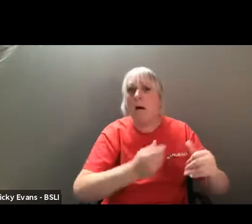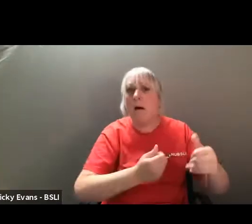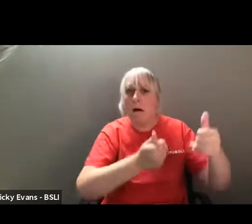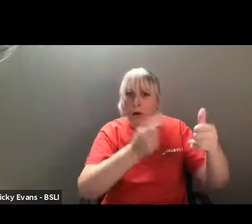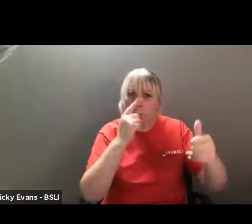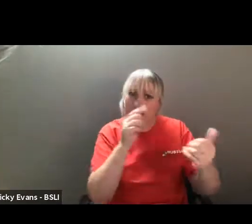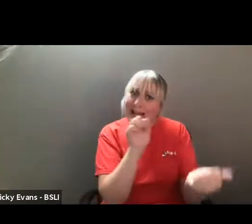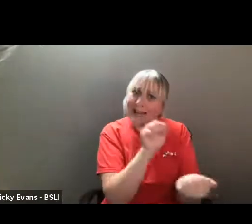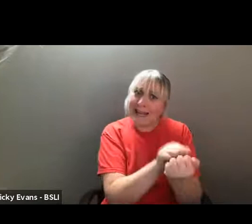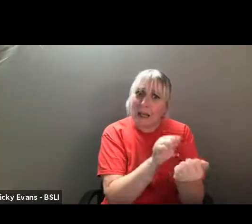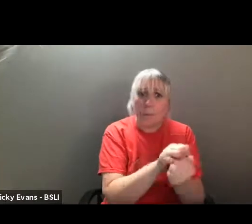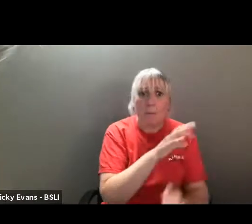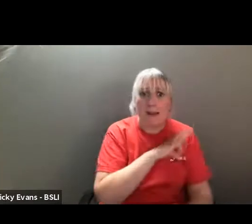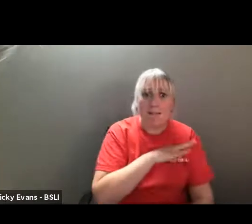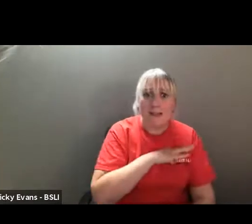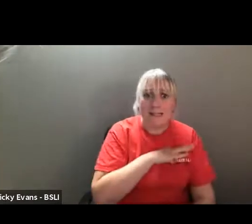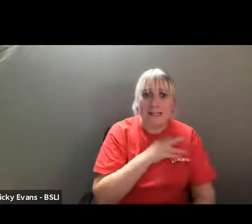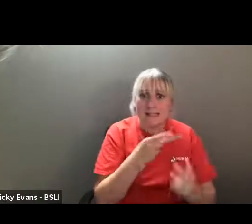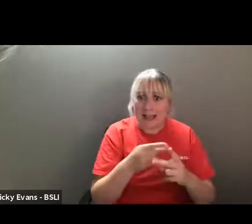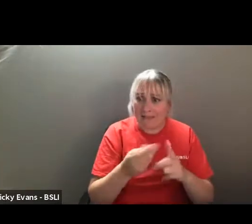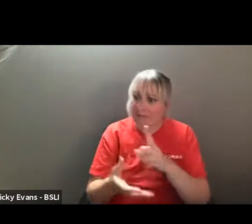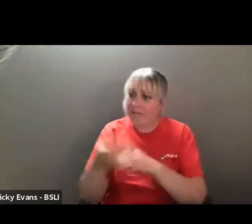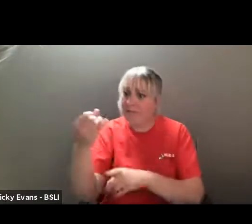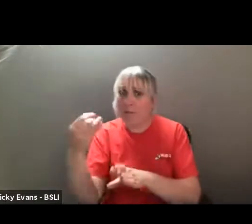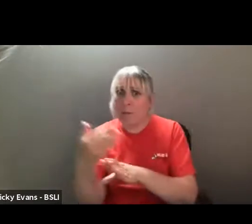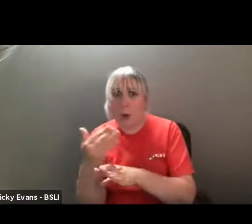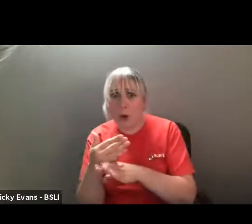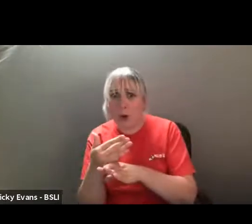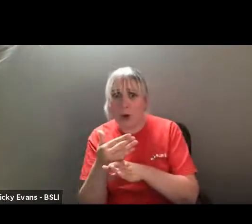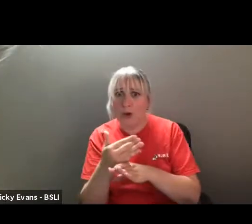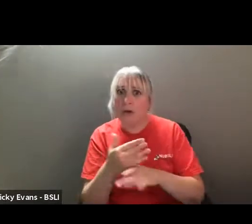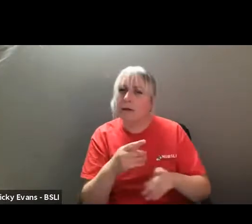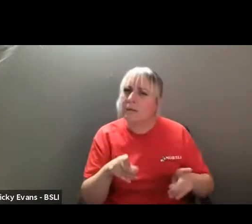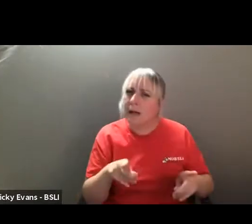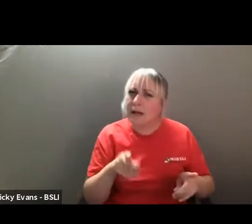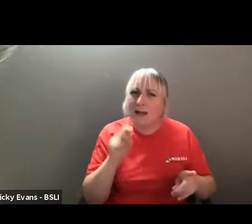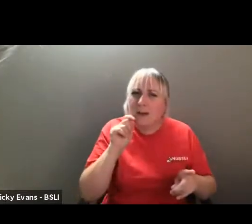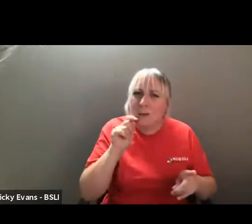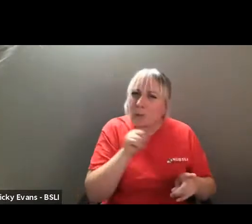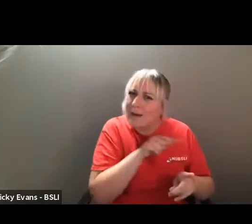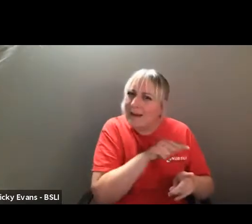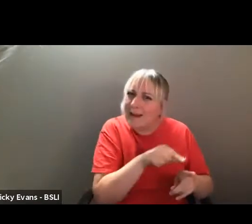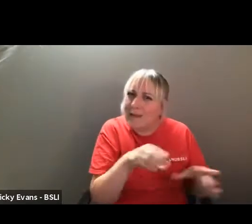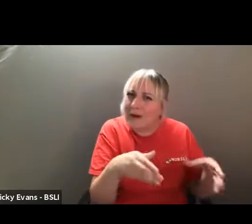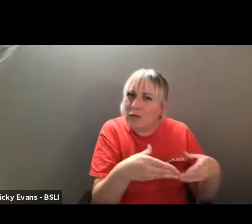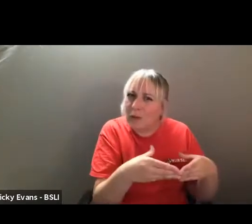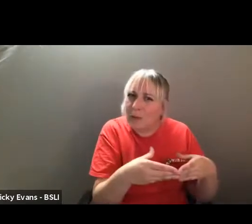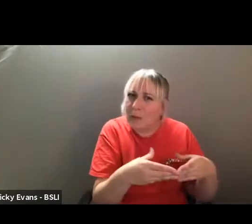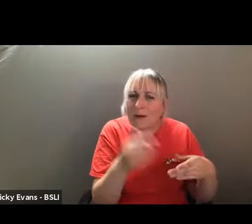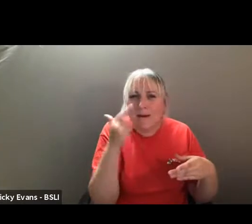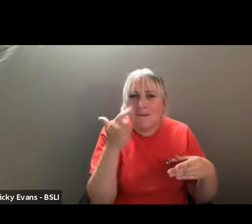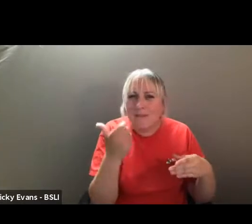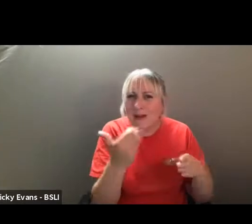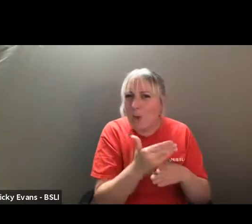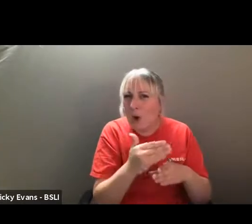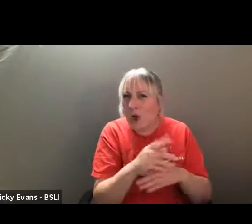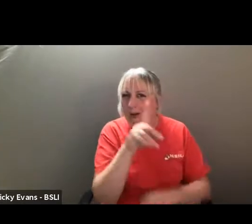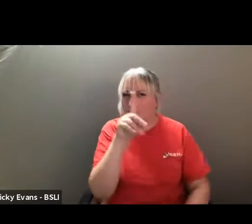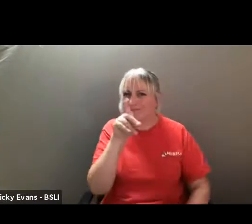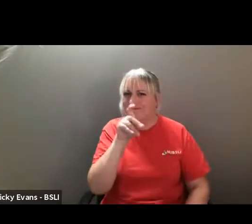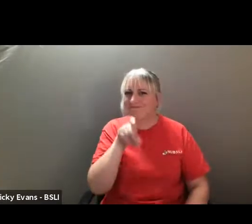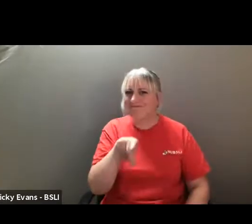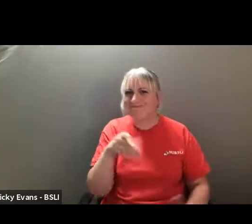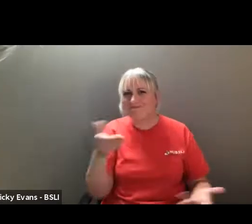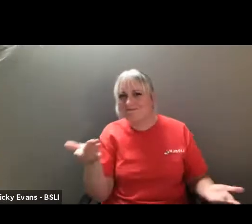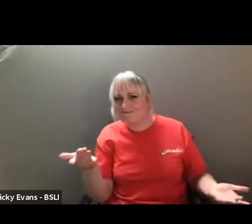your benefits even if you take up work, will they take up work? Right? So in a sense, it was really a test